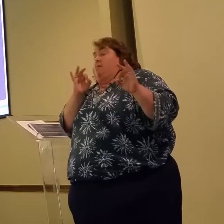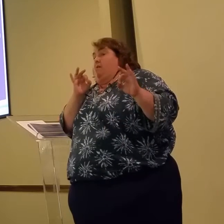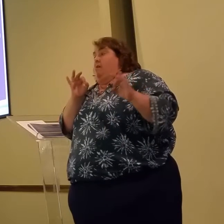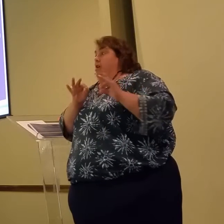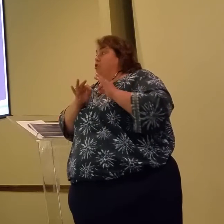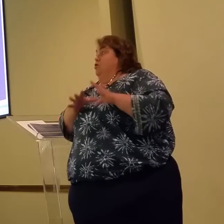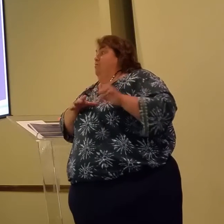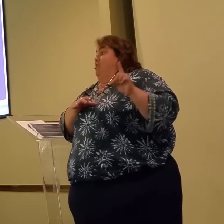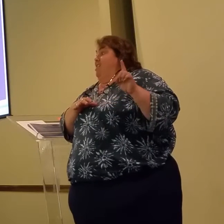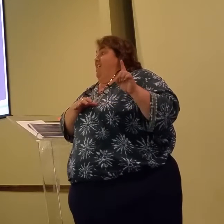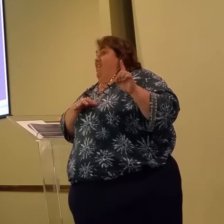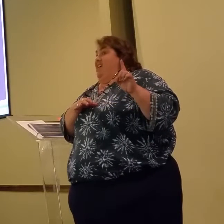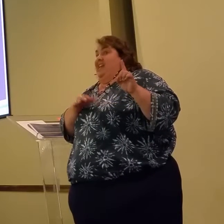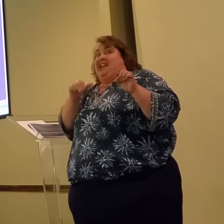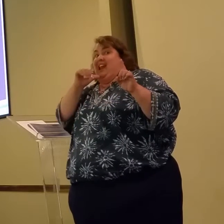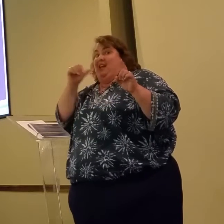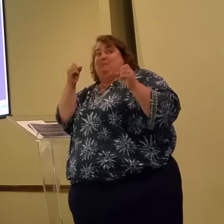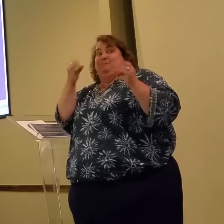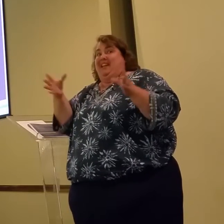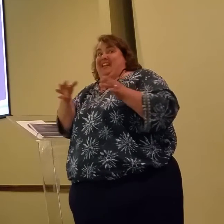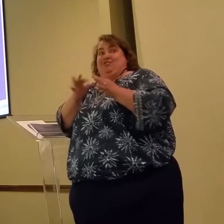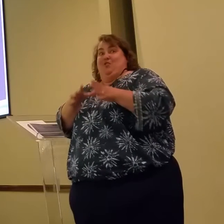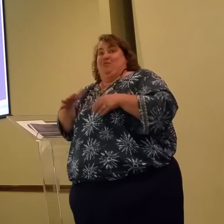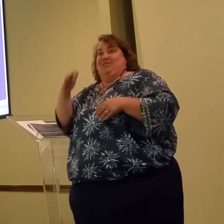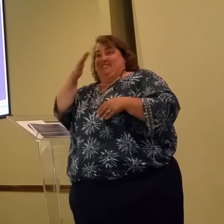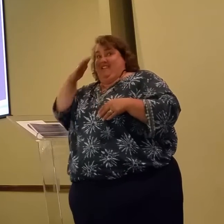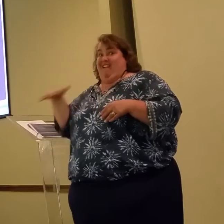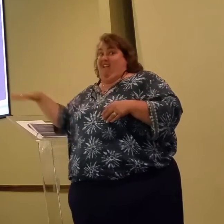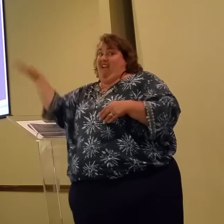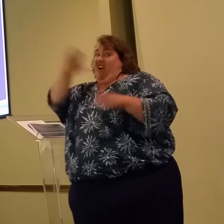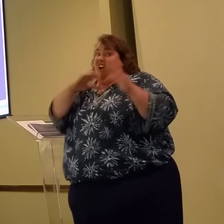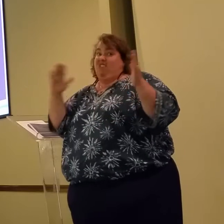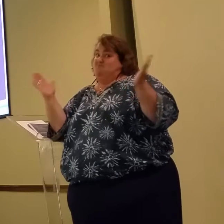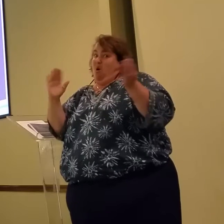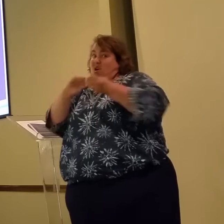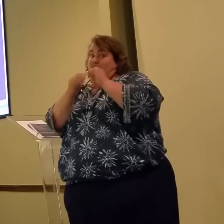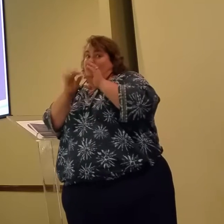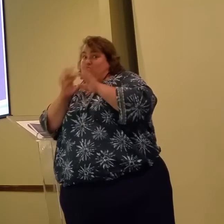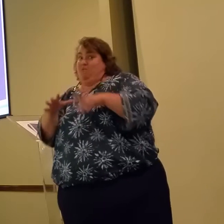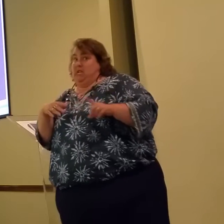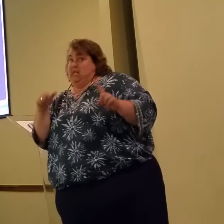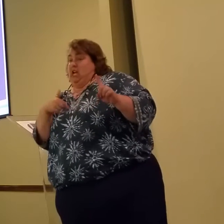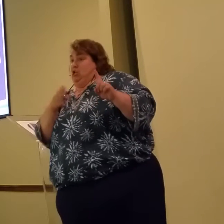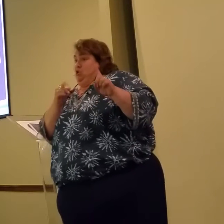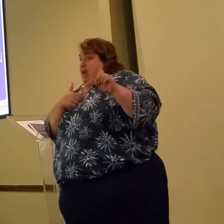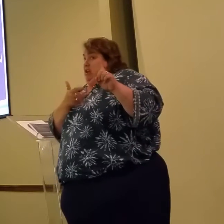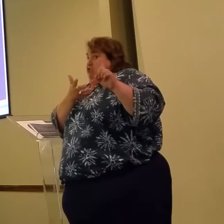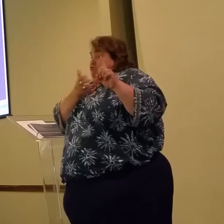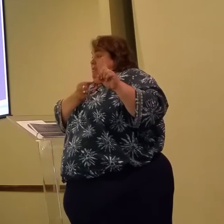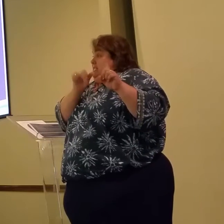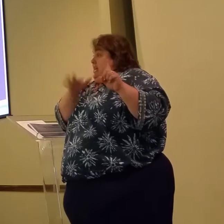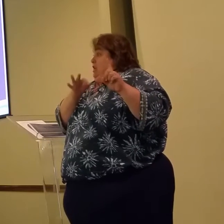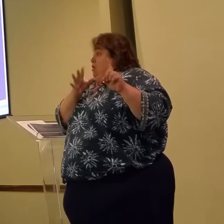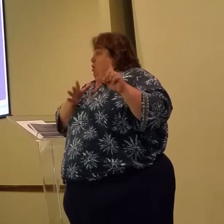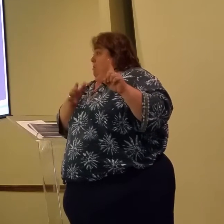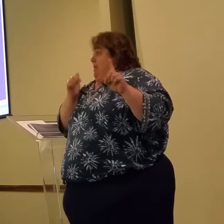questions. And, it's kind of hard with an interpreter there. There's not a lot of interpreters here. And I know